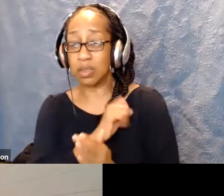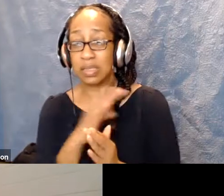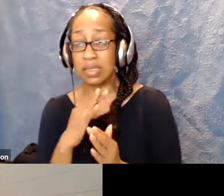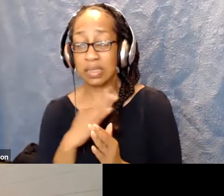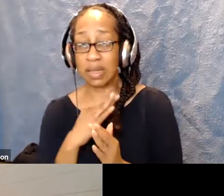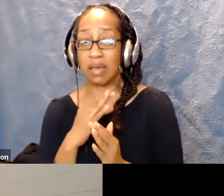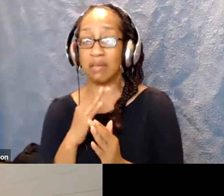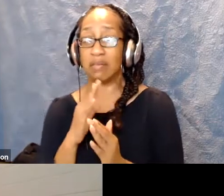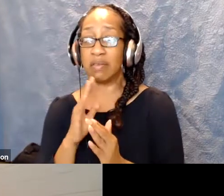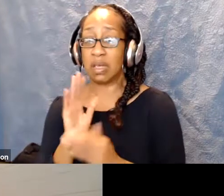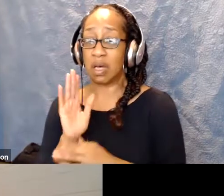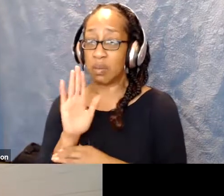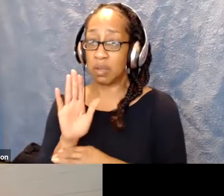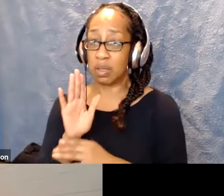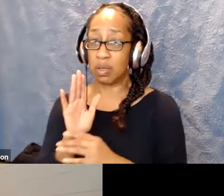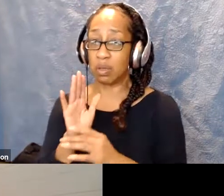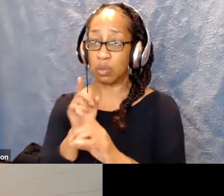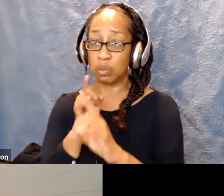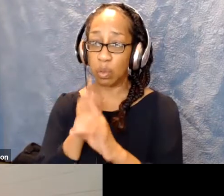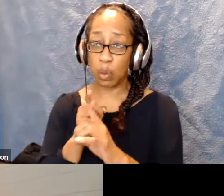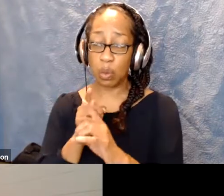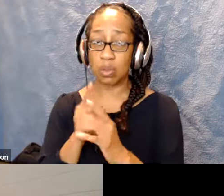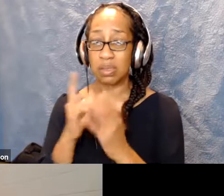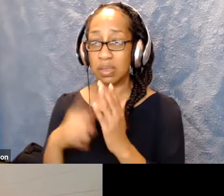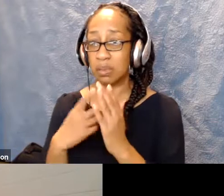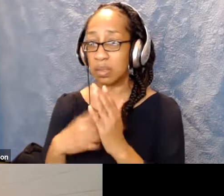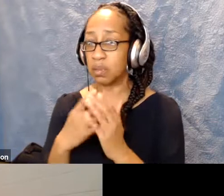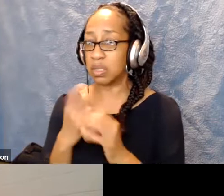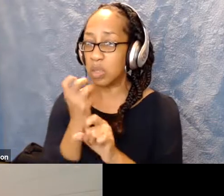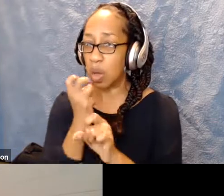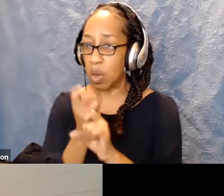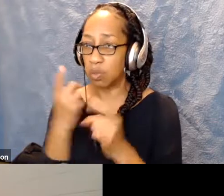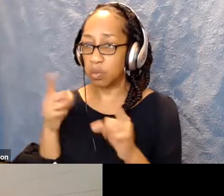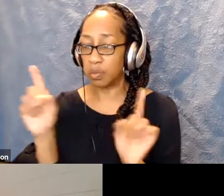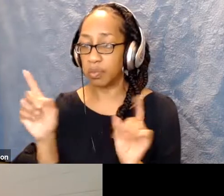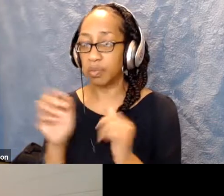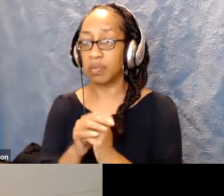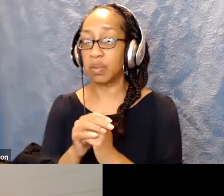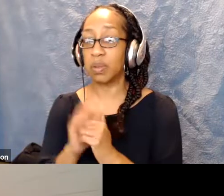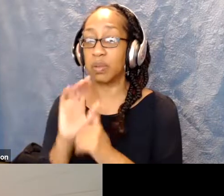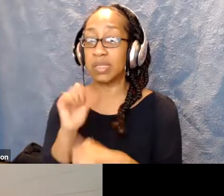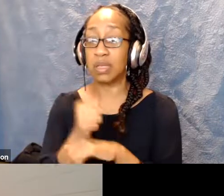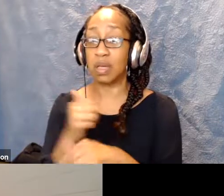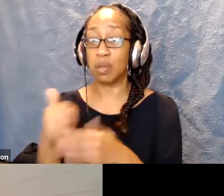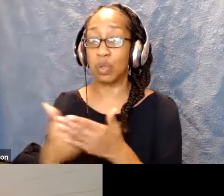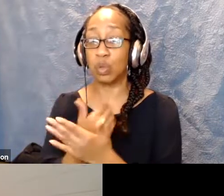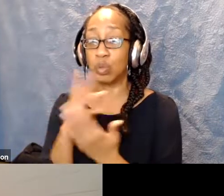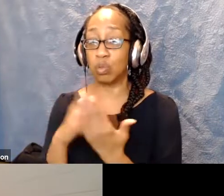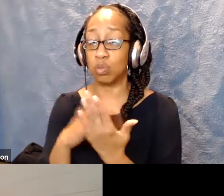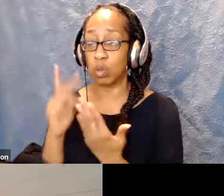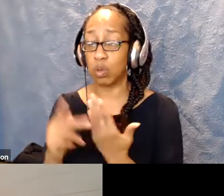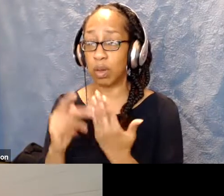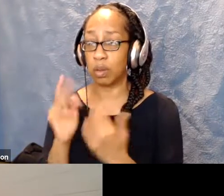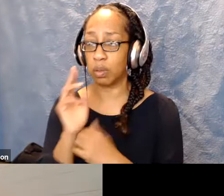parameters of that program. So sometimes after starting a program, we have to really take a look and see, are